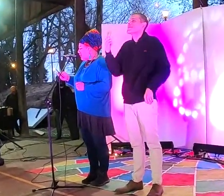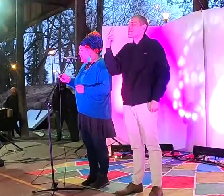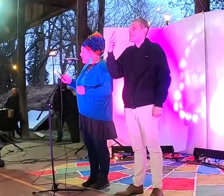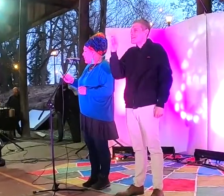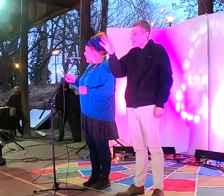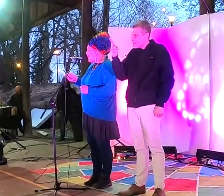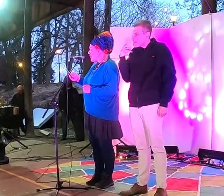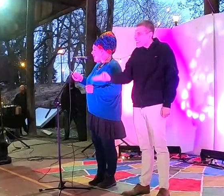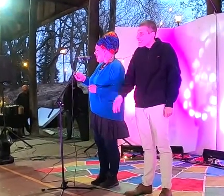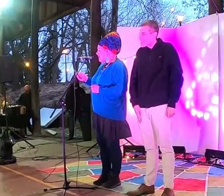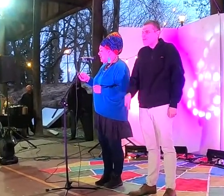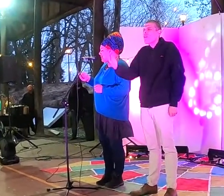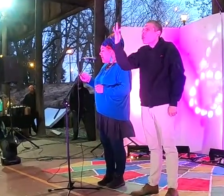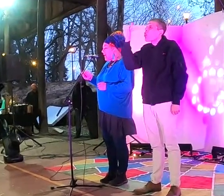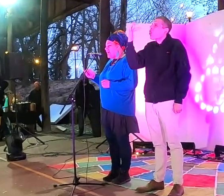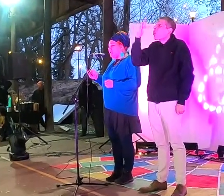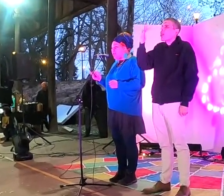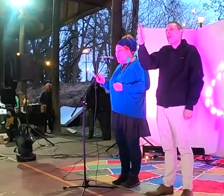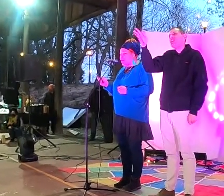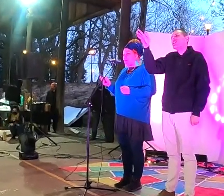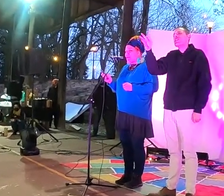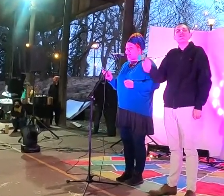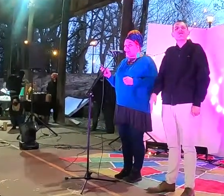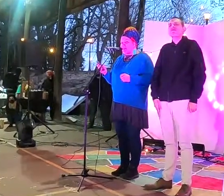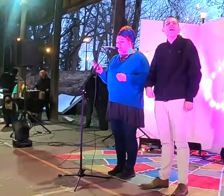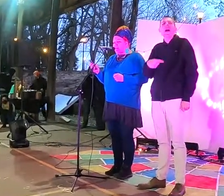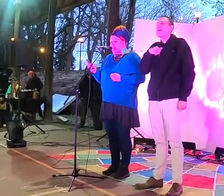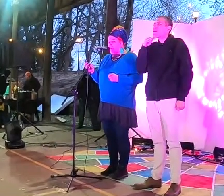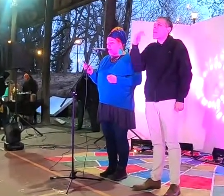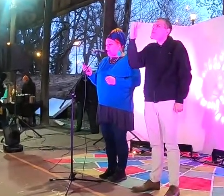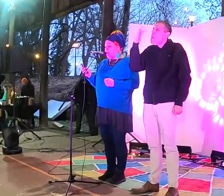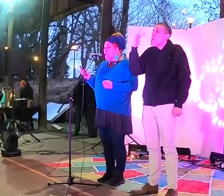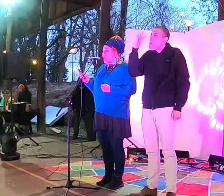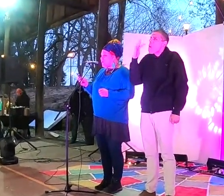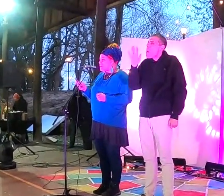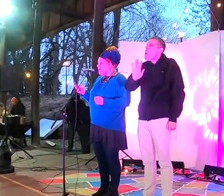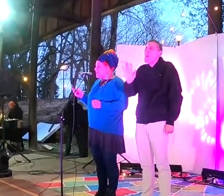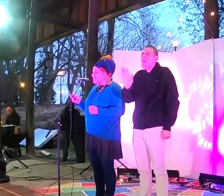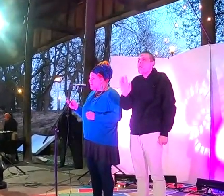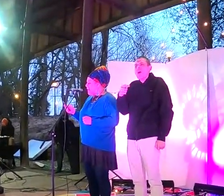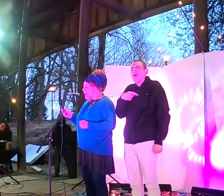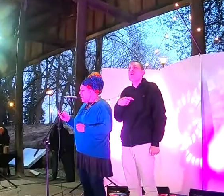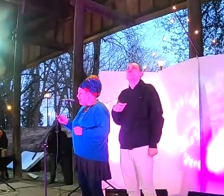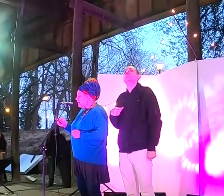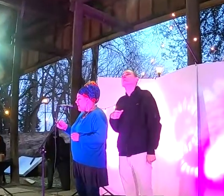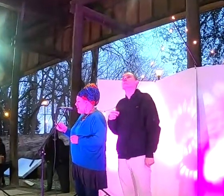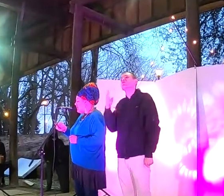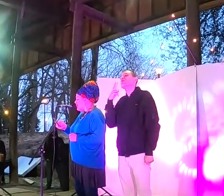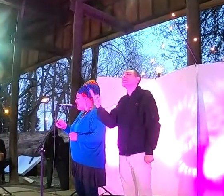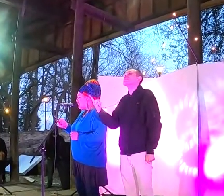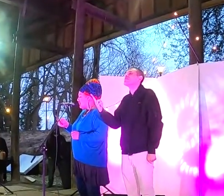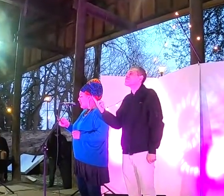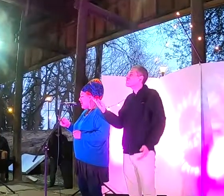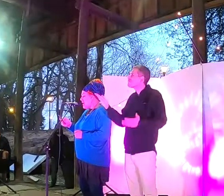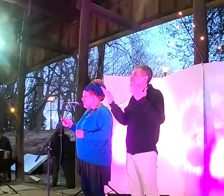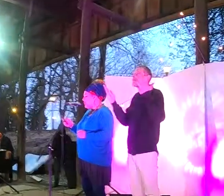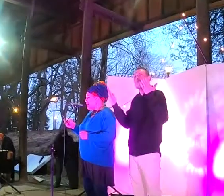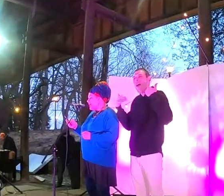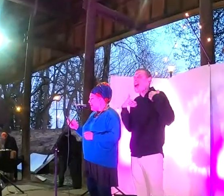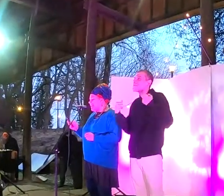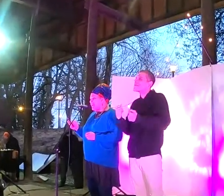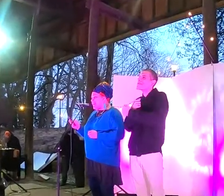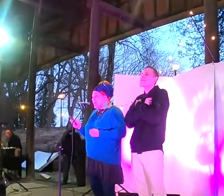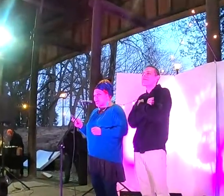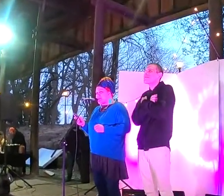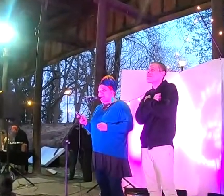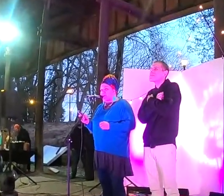Don't you feel sorry for me? I am no poor thing. Behold, I am loved. I do